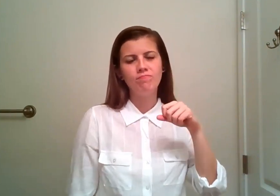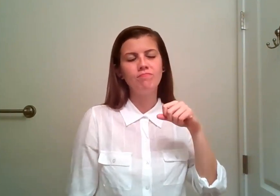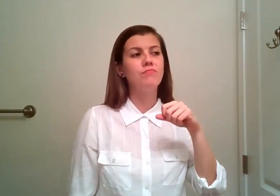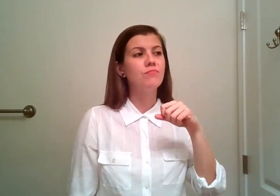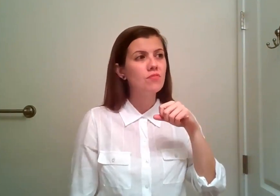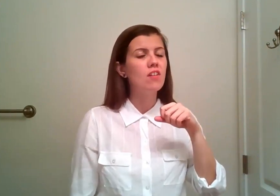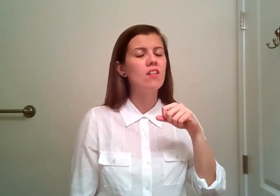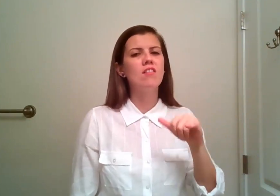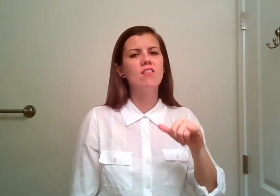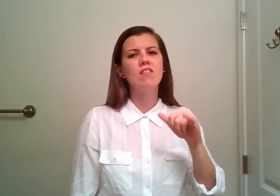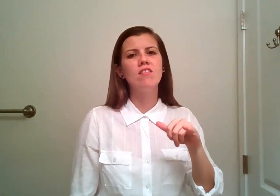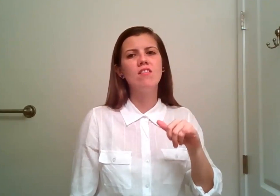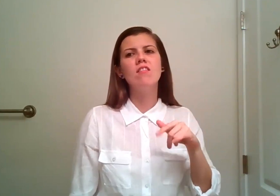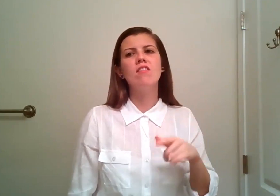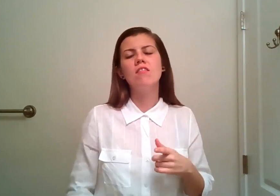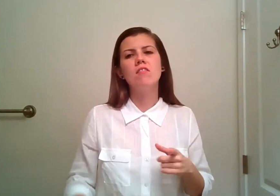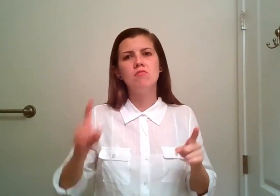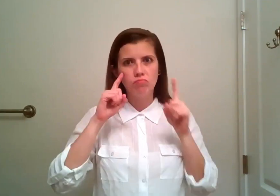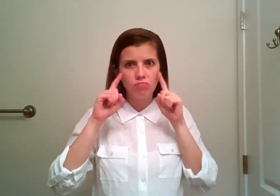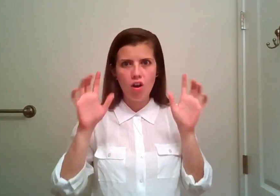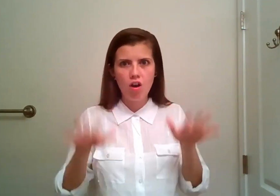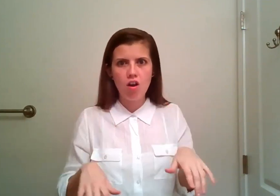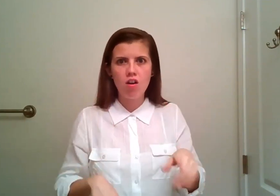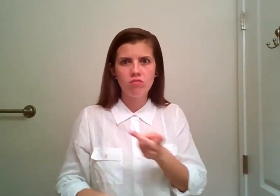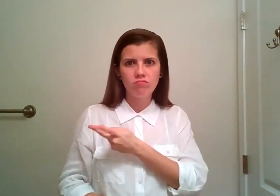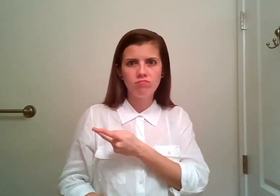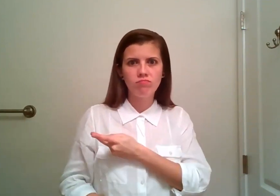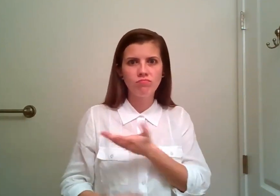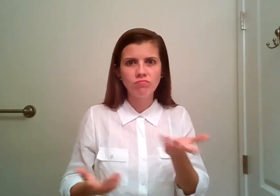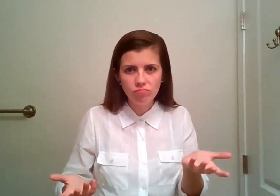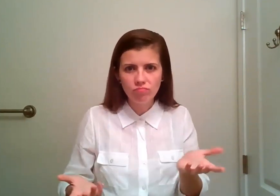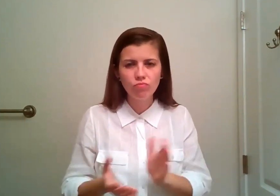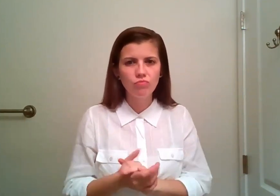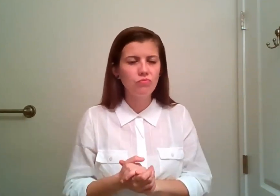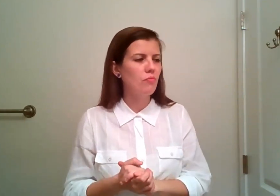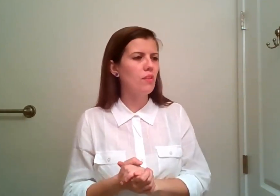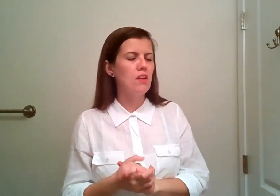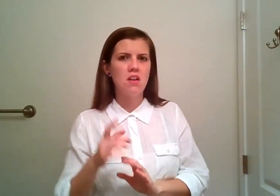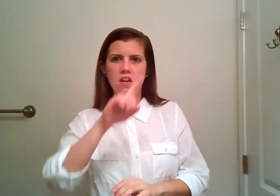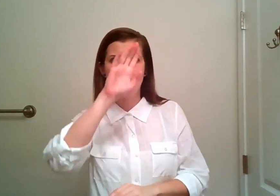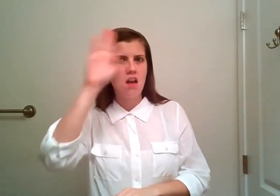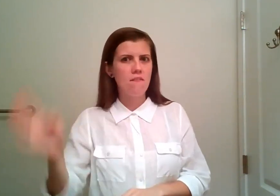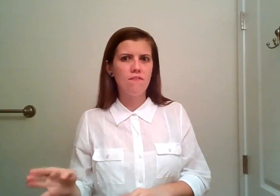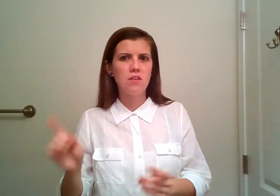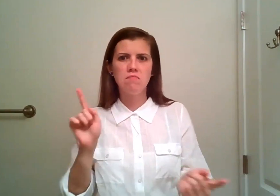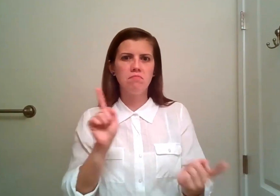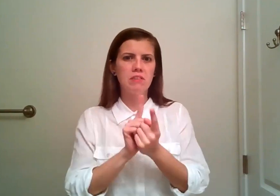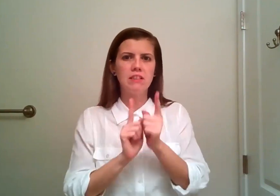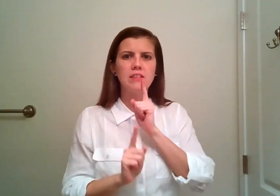your child is deaf. That is what they told them. They were in complete shock. They